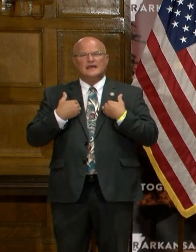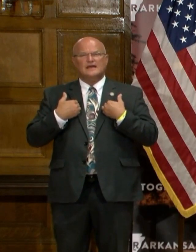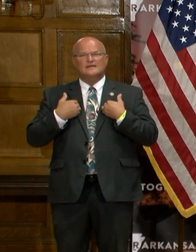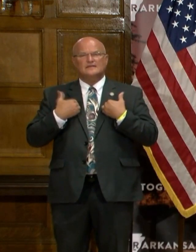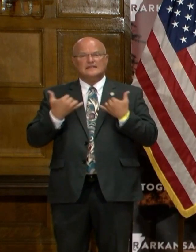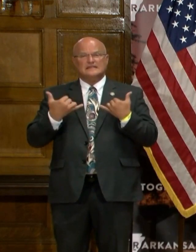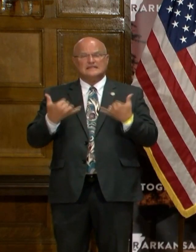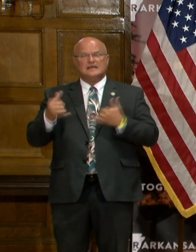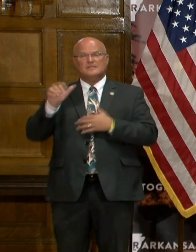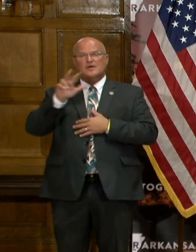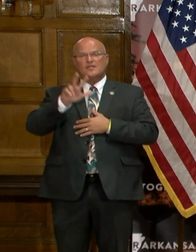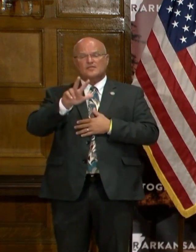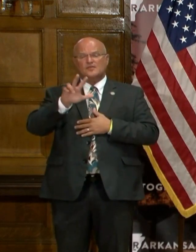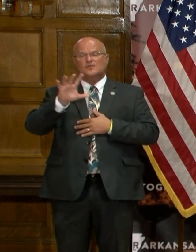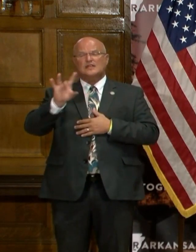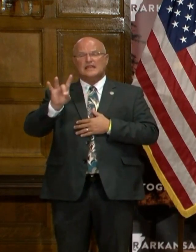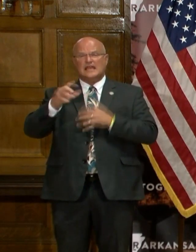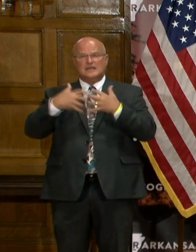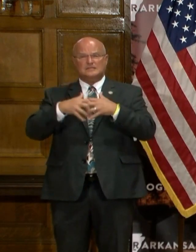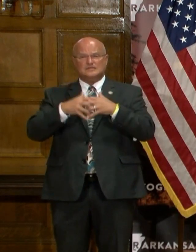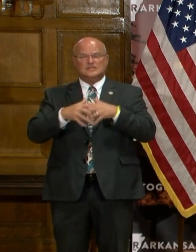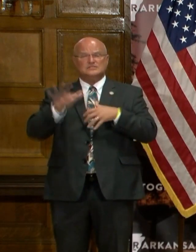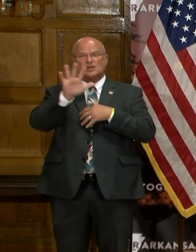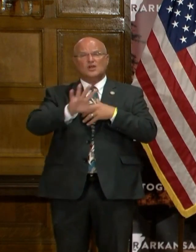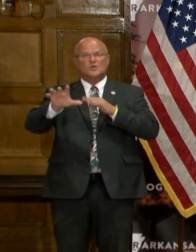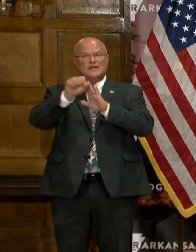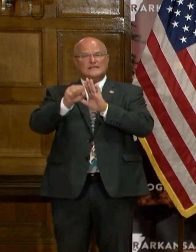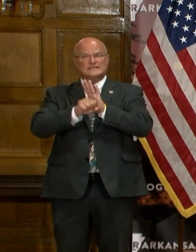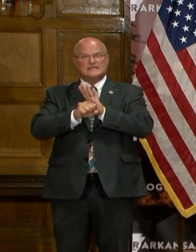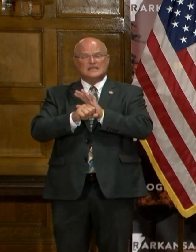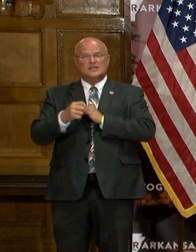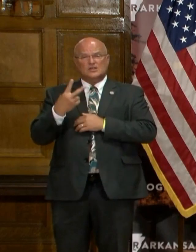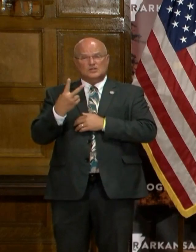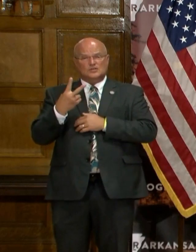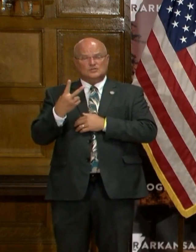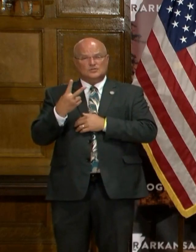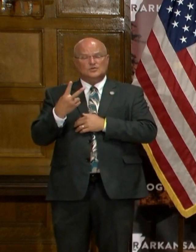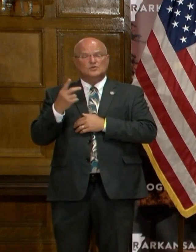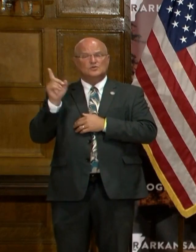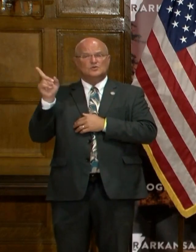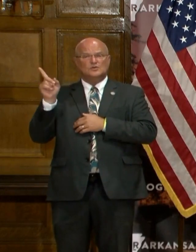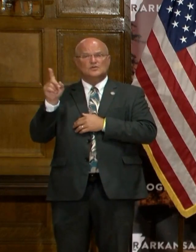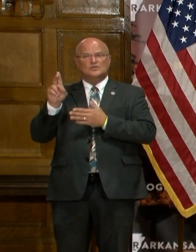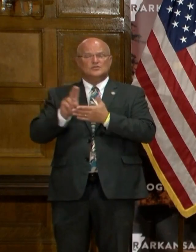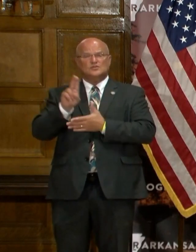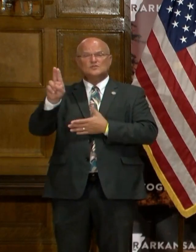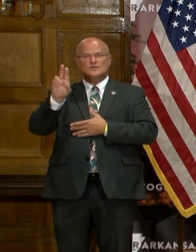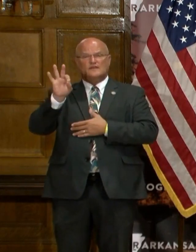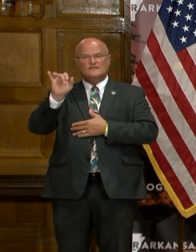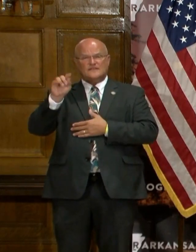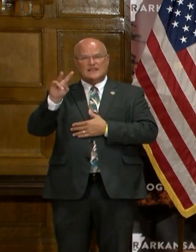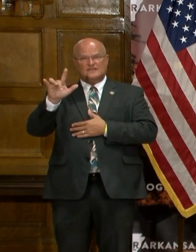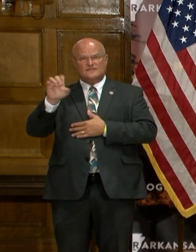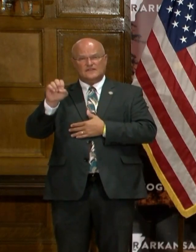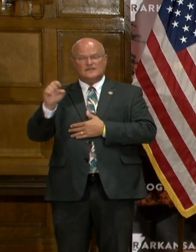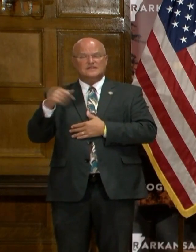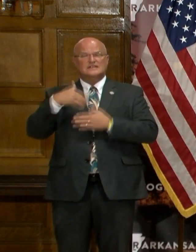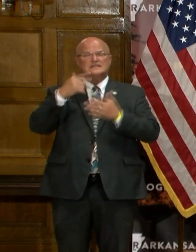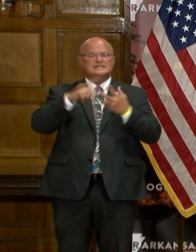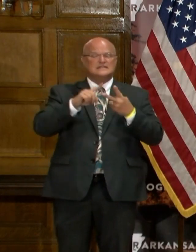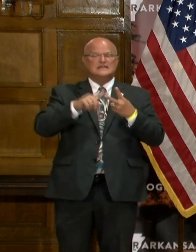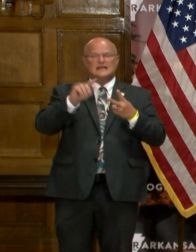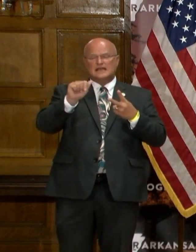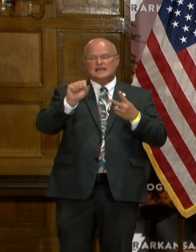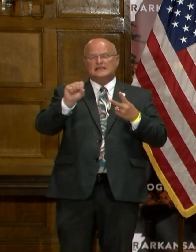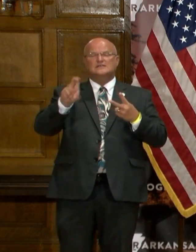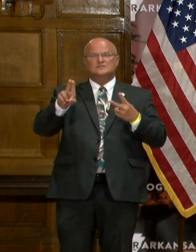placed at this time 38 machines across the state, 2 of which are located at the University of Fayetteville and the other one at ASU.